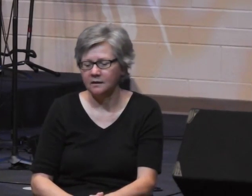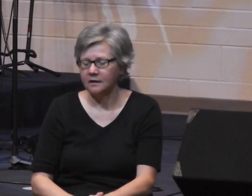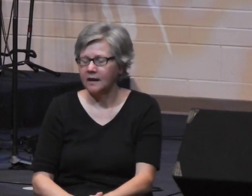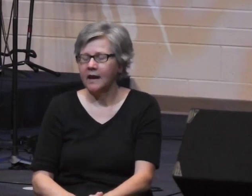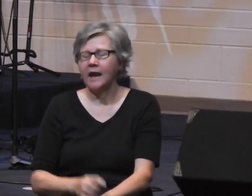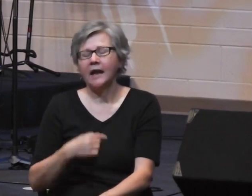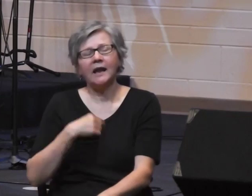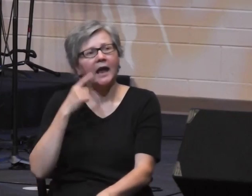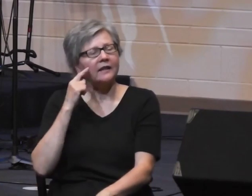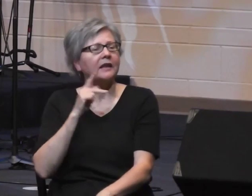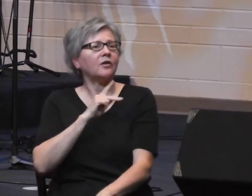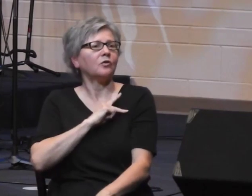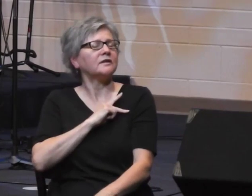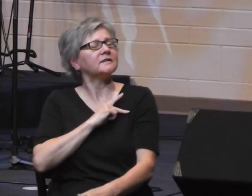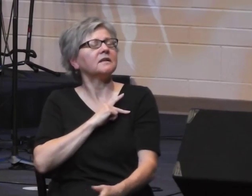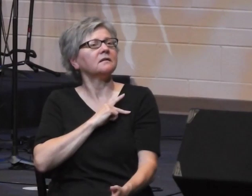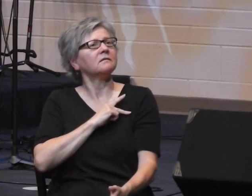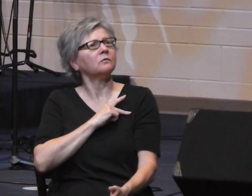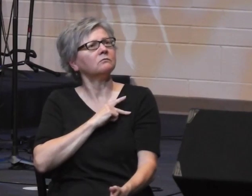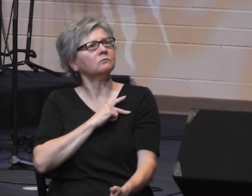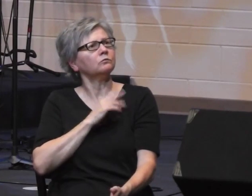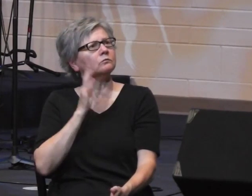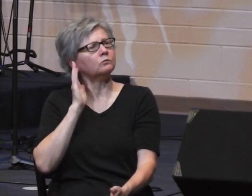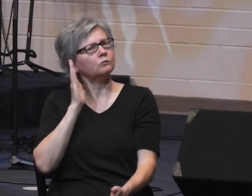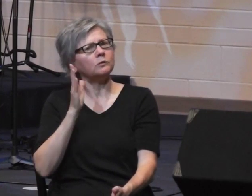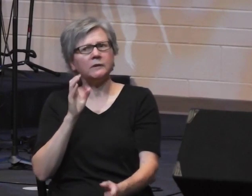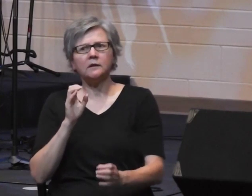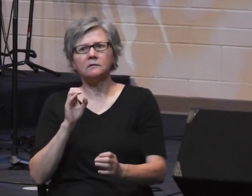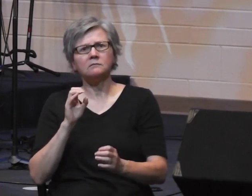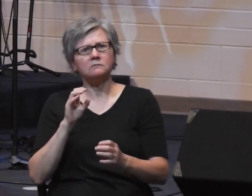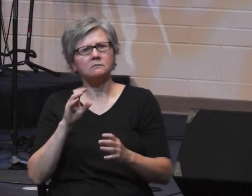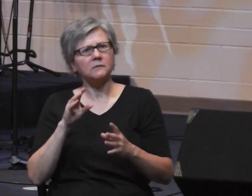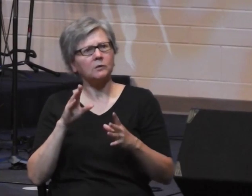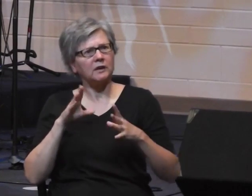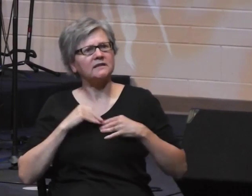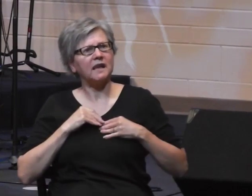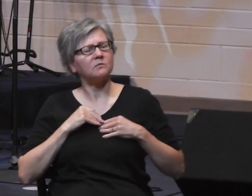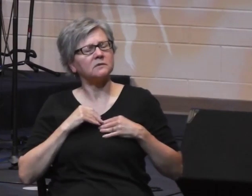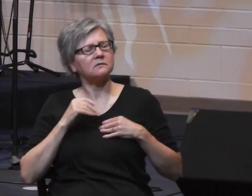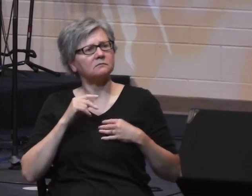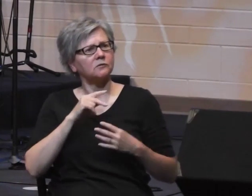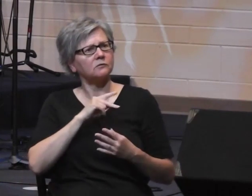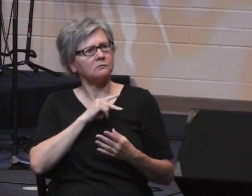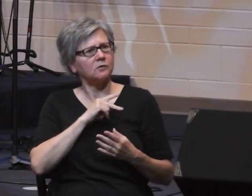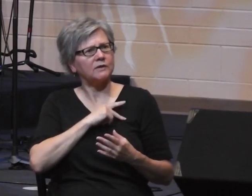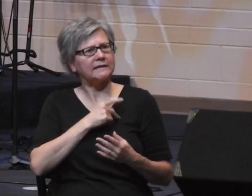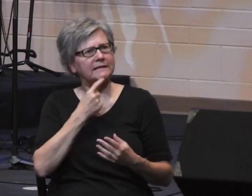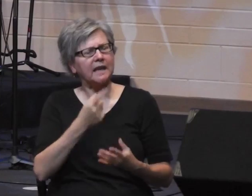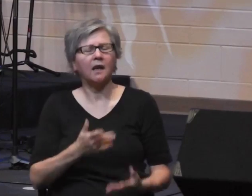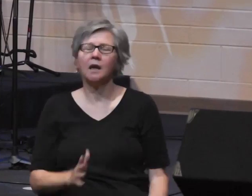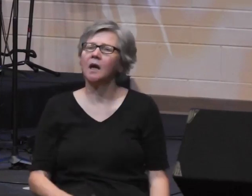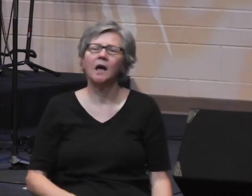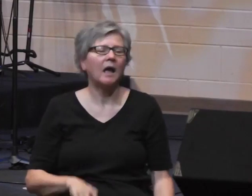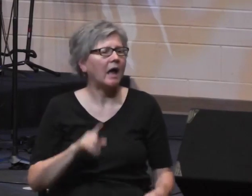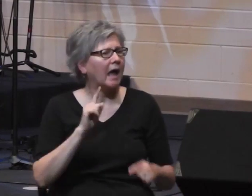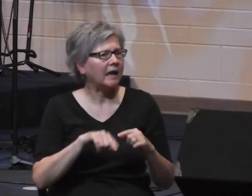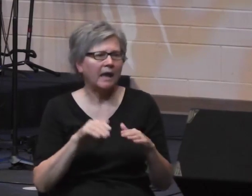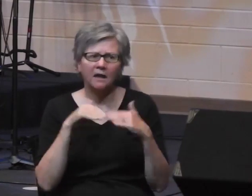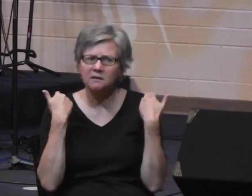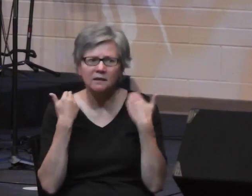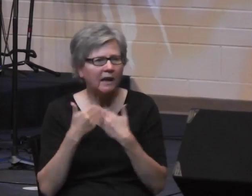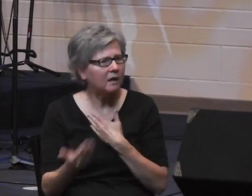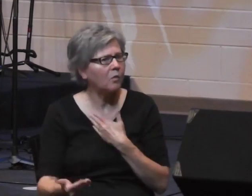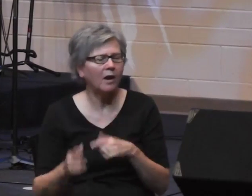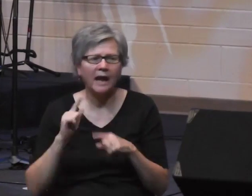said, I'm kind of out of energy. I don't have any extra to give. I don't have what it takes to feed oatmeal